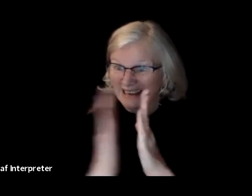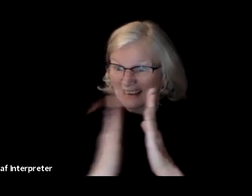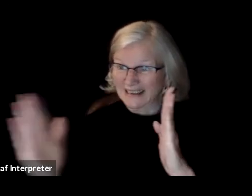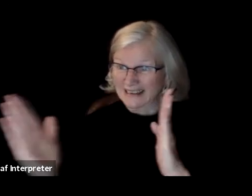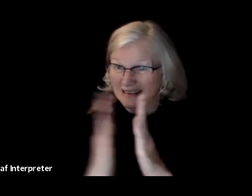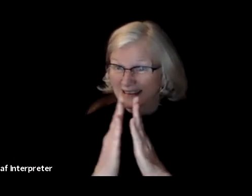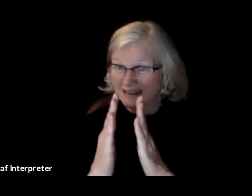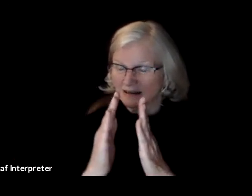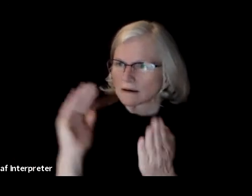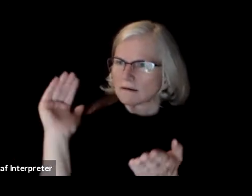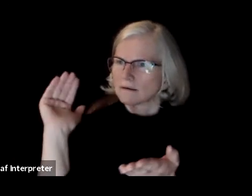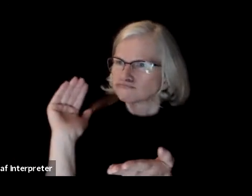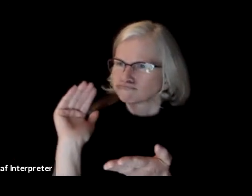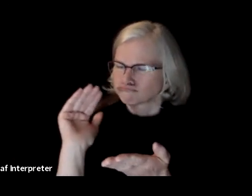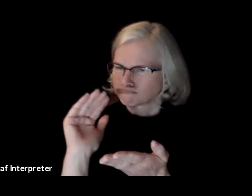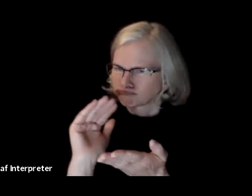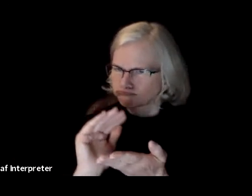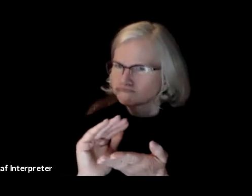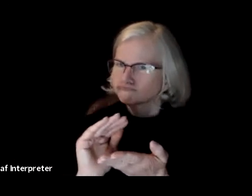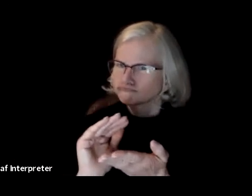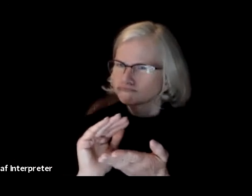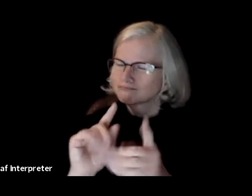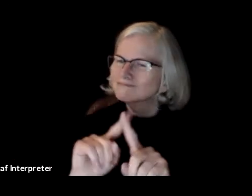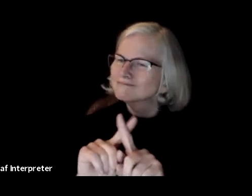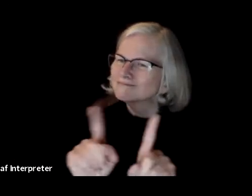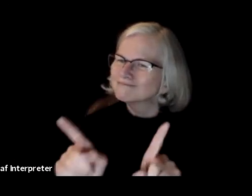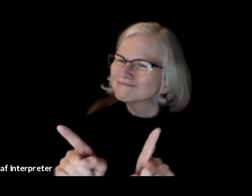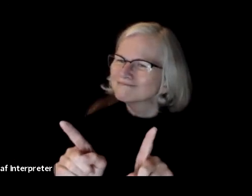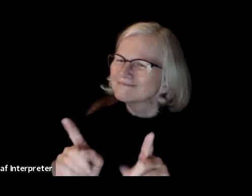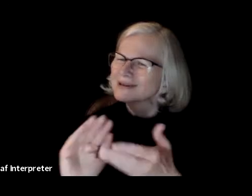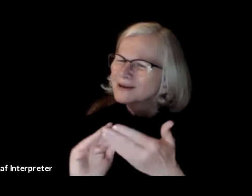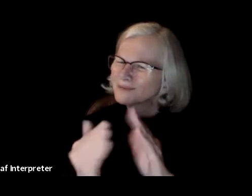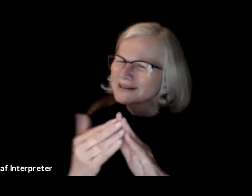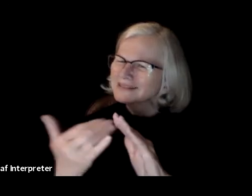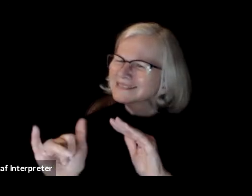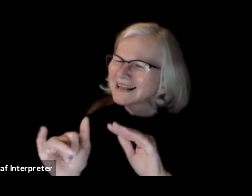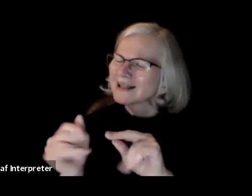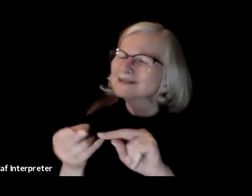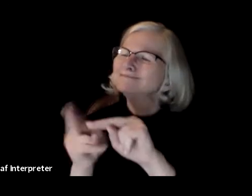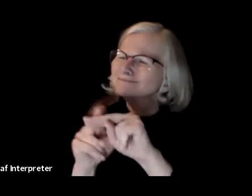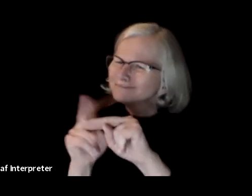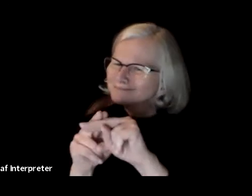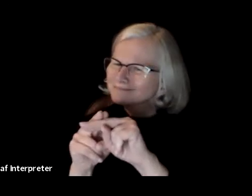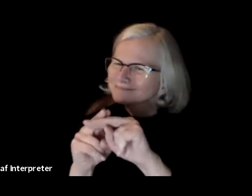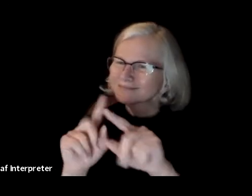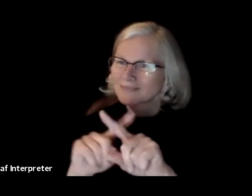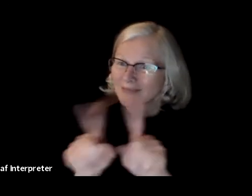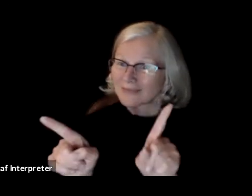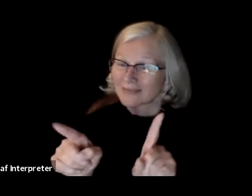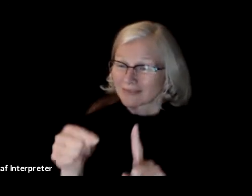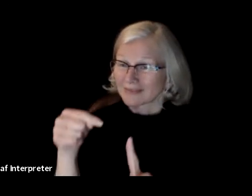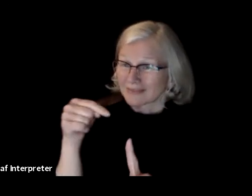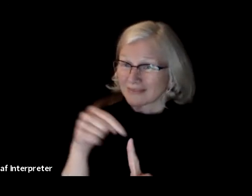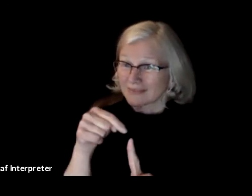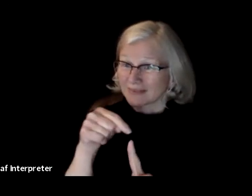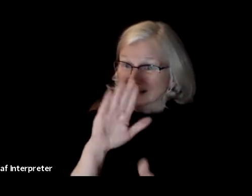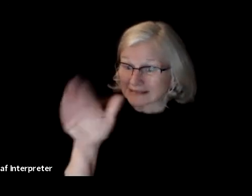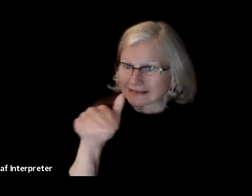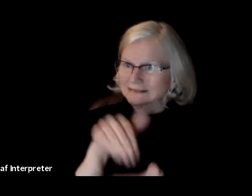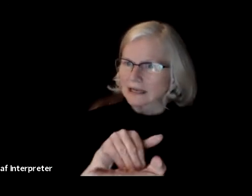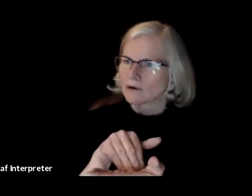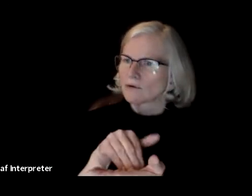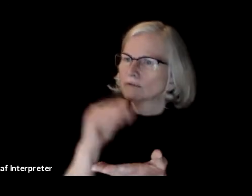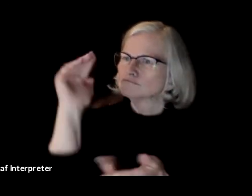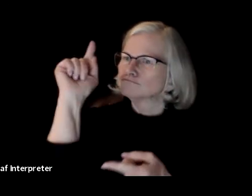cases. And all of that is really attributable to the aggressive vaccine program. And as others have